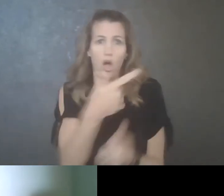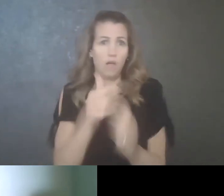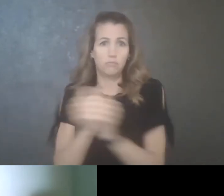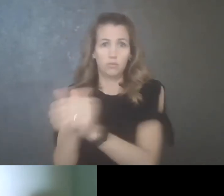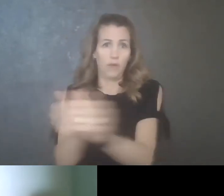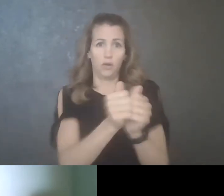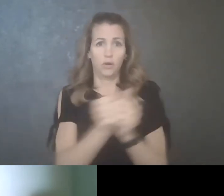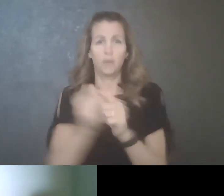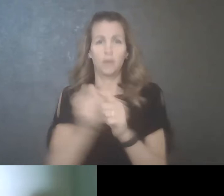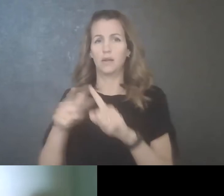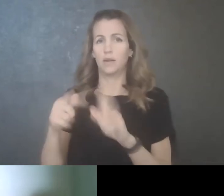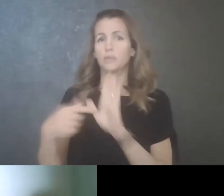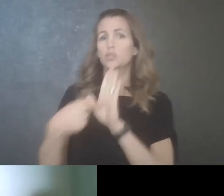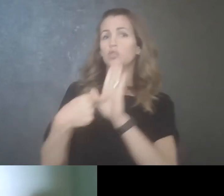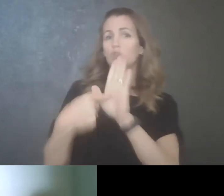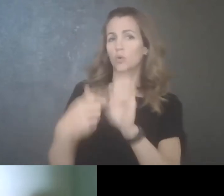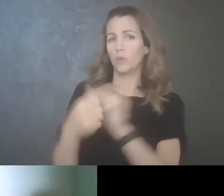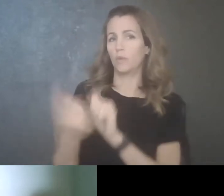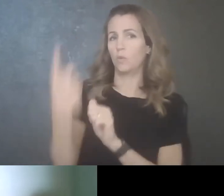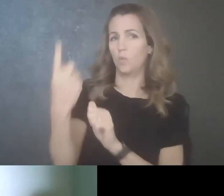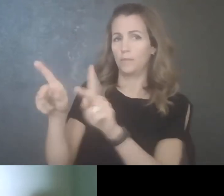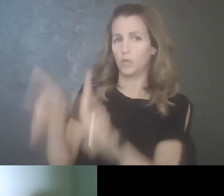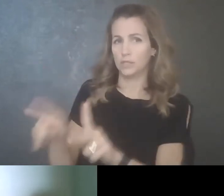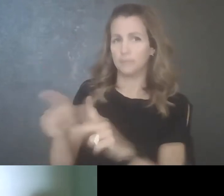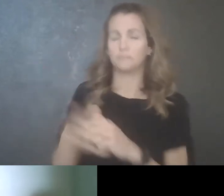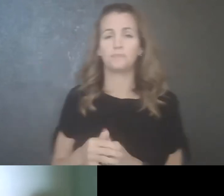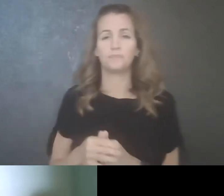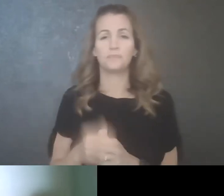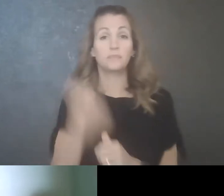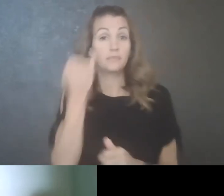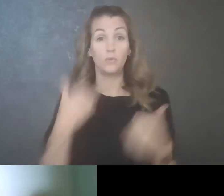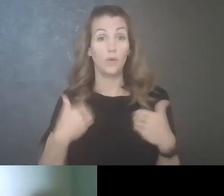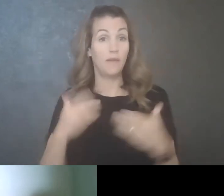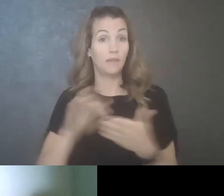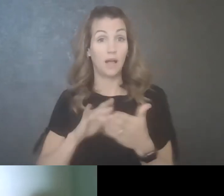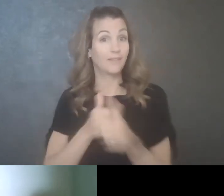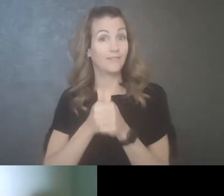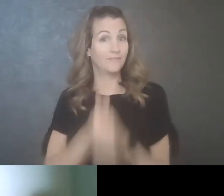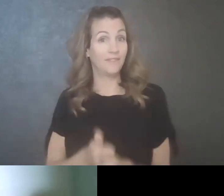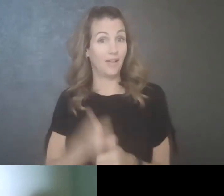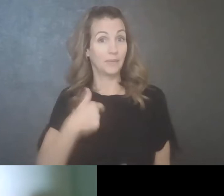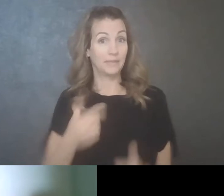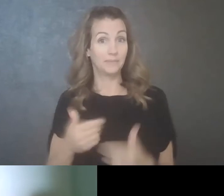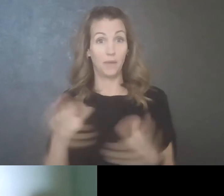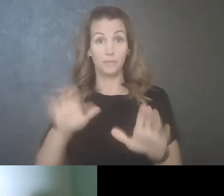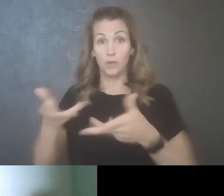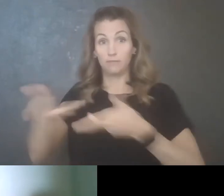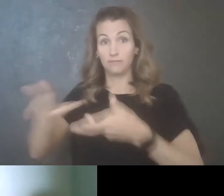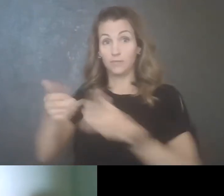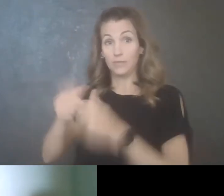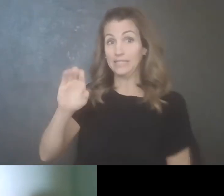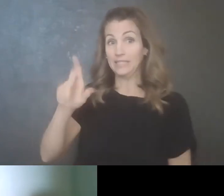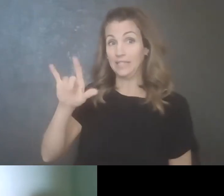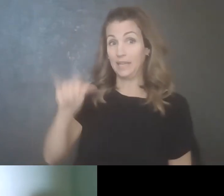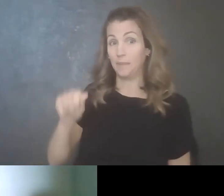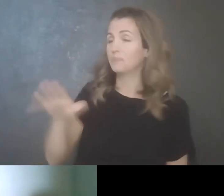so not everybody is putting in crazy numbers. But if you have a calculator, follow along. I'm going to do this with Cecilia. So Cecilia, I'm